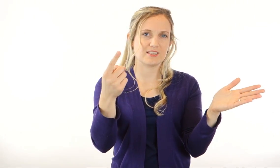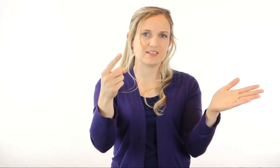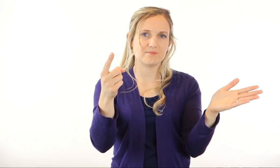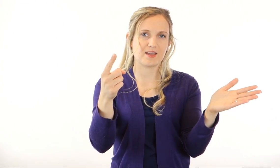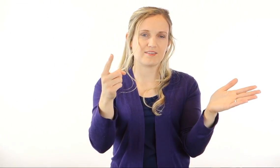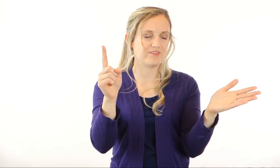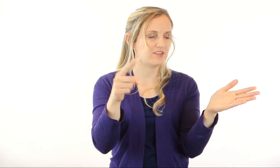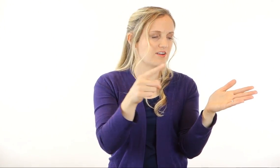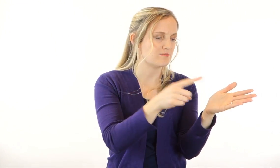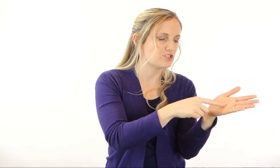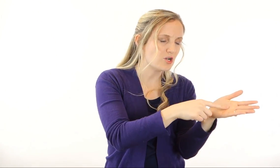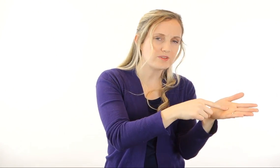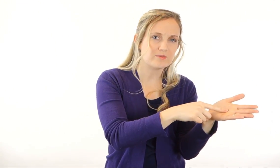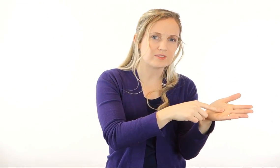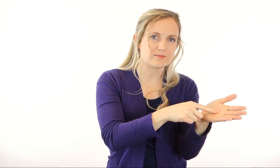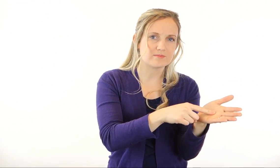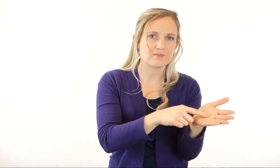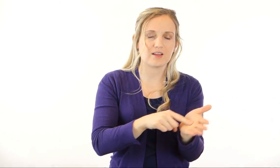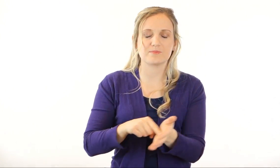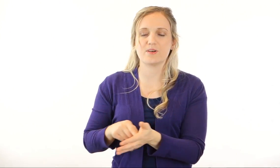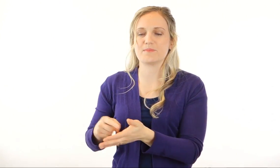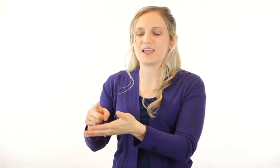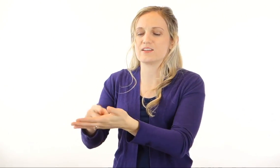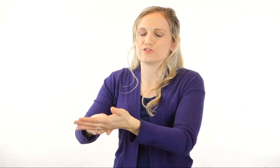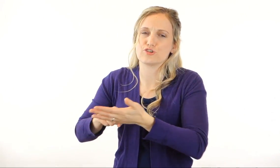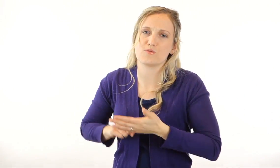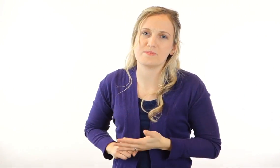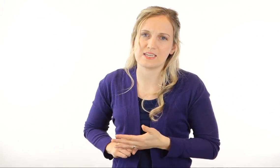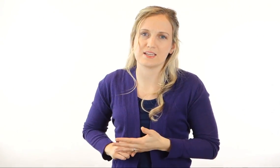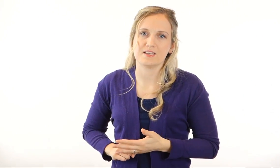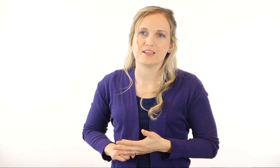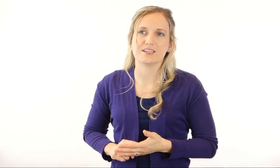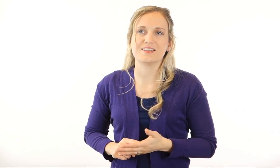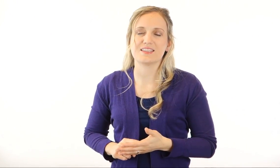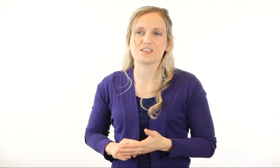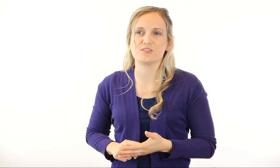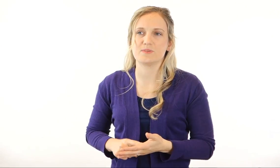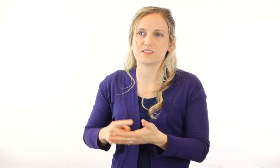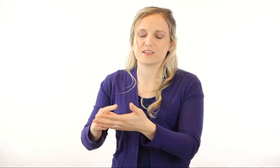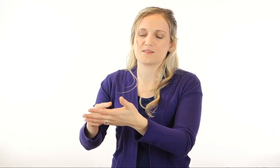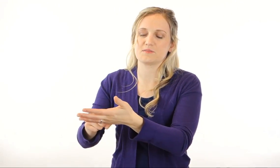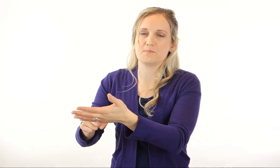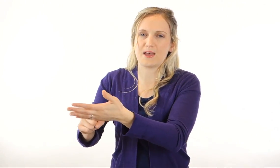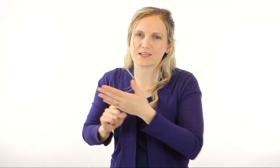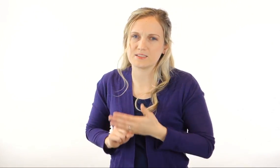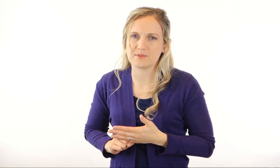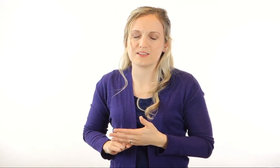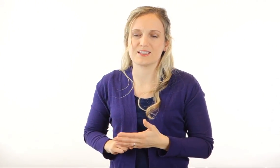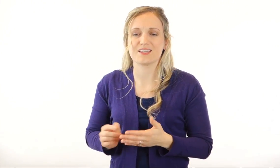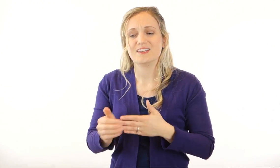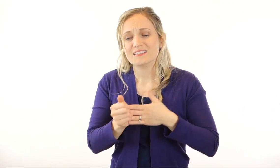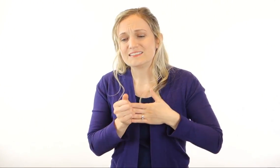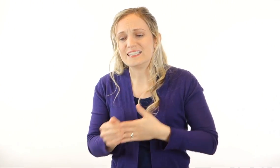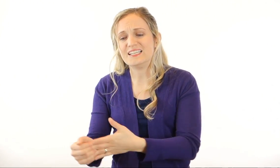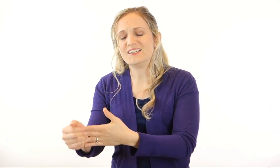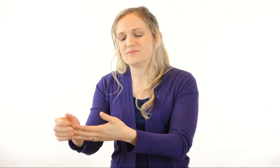taking my finger and I'm showing you what's on the palm of my hand, show me. And I like that too because it comes back to me like lead and